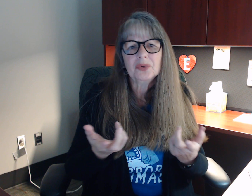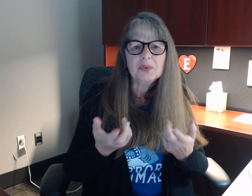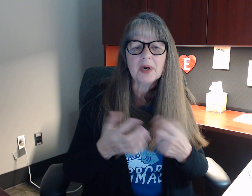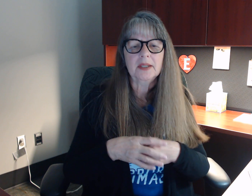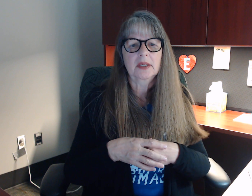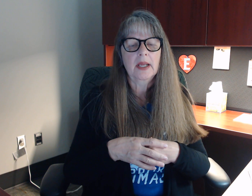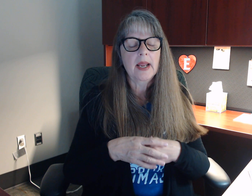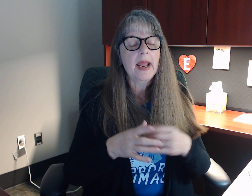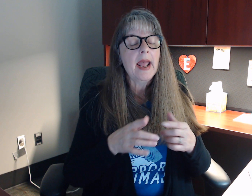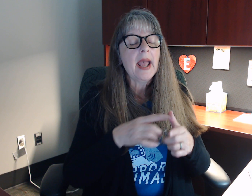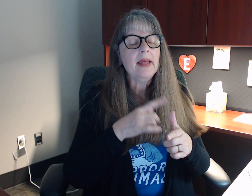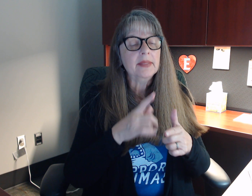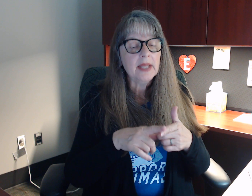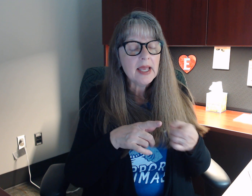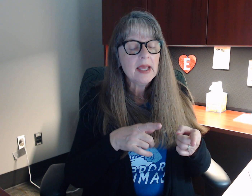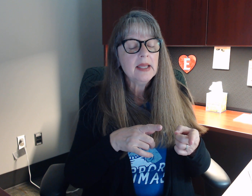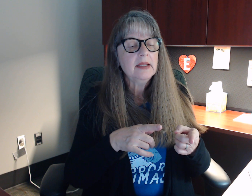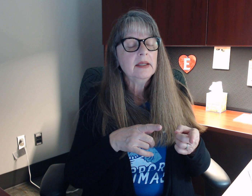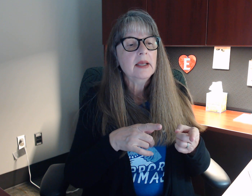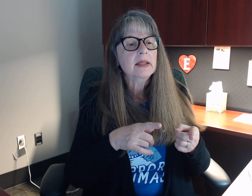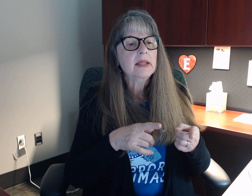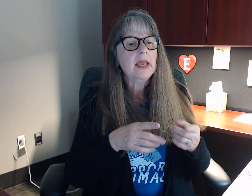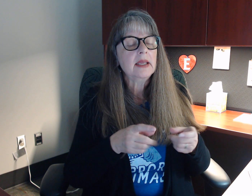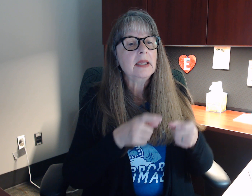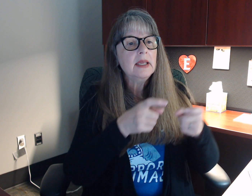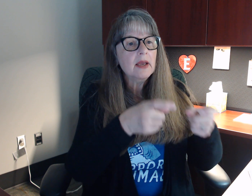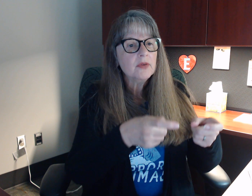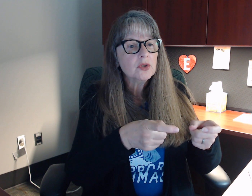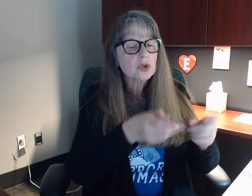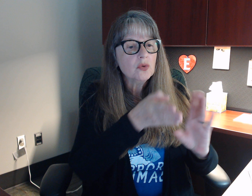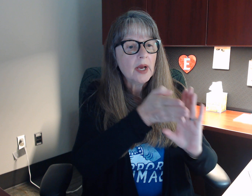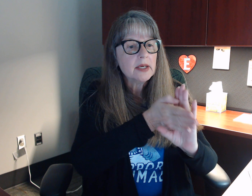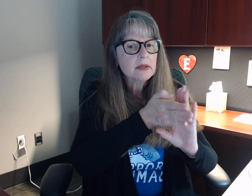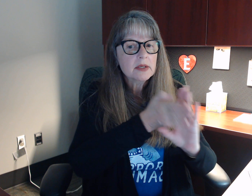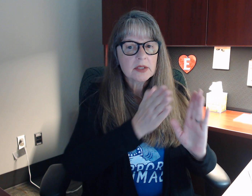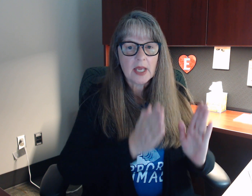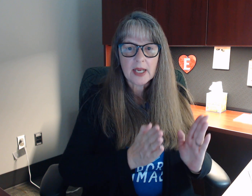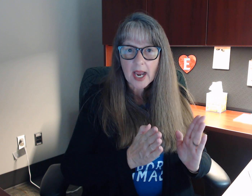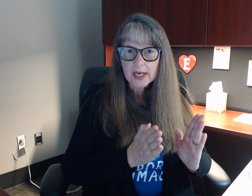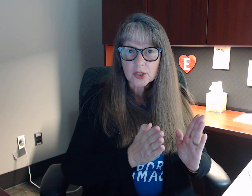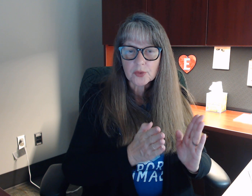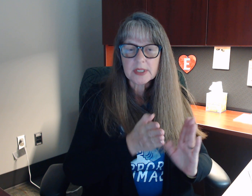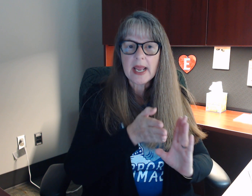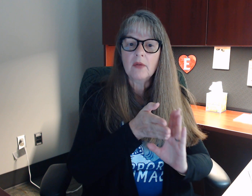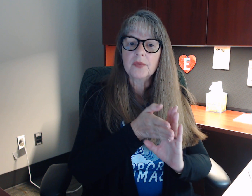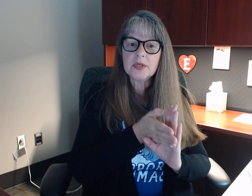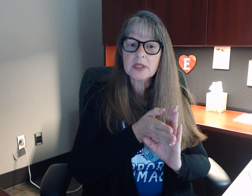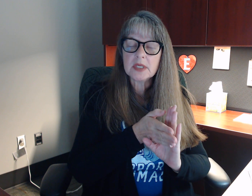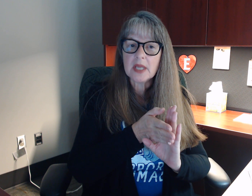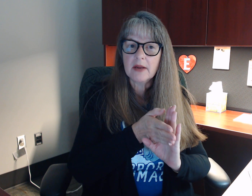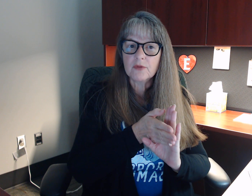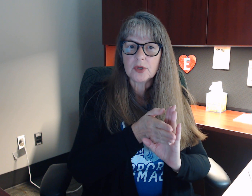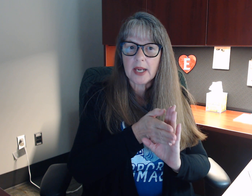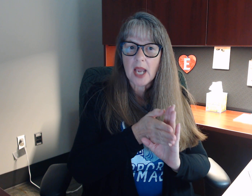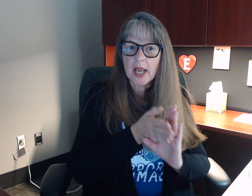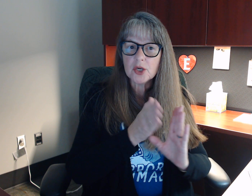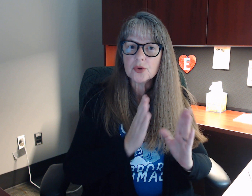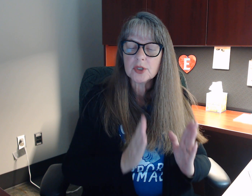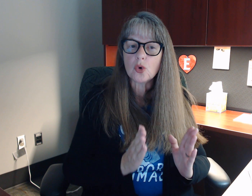what? And then they give it to a psychiatrist. Now, this is the sign for psychiatrist or